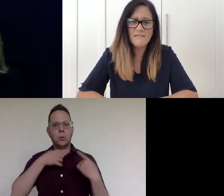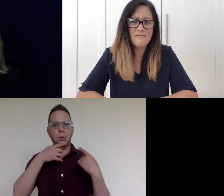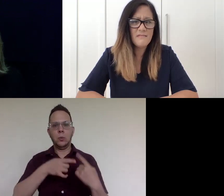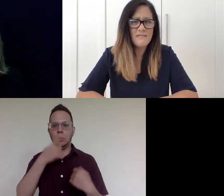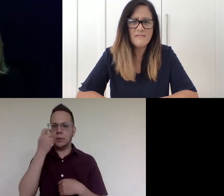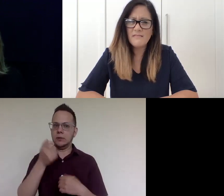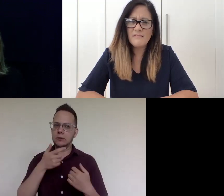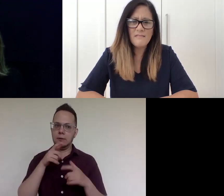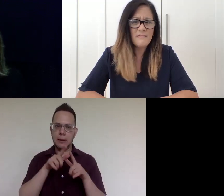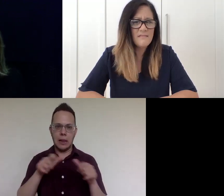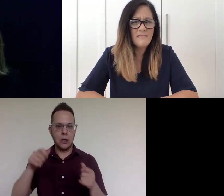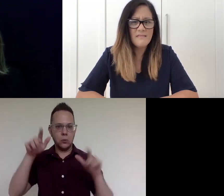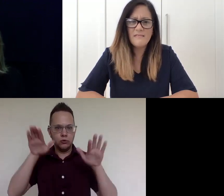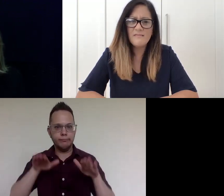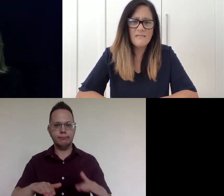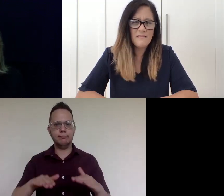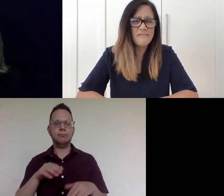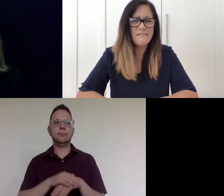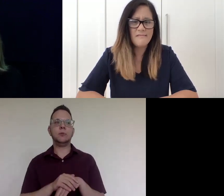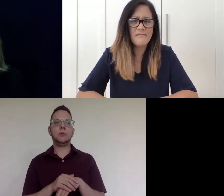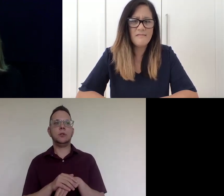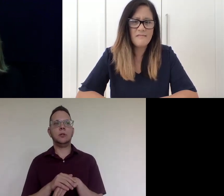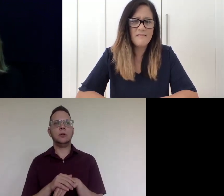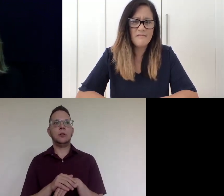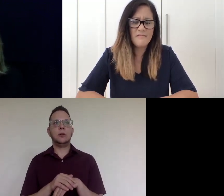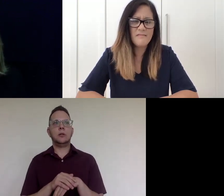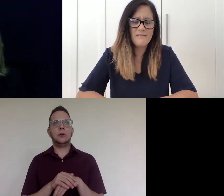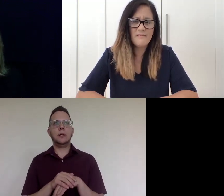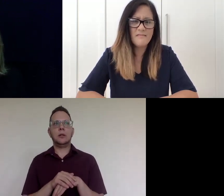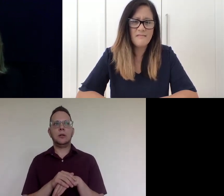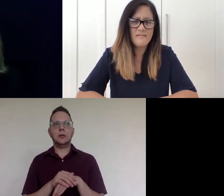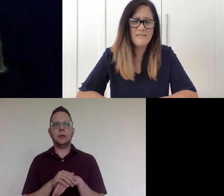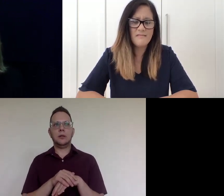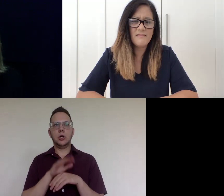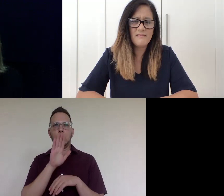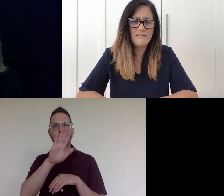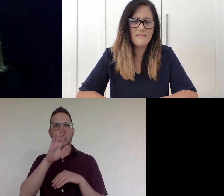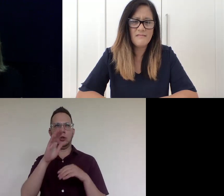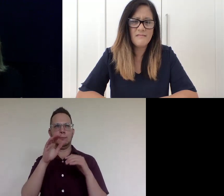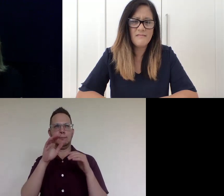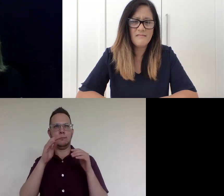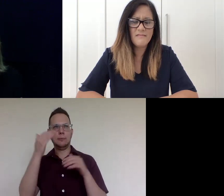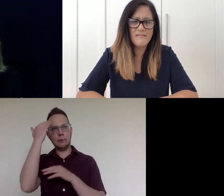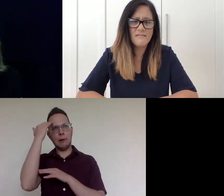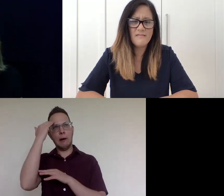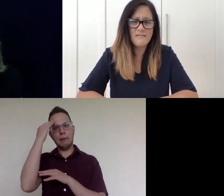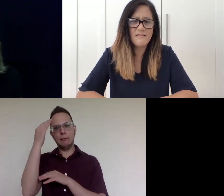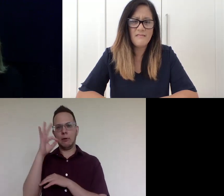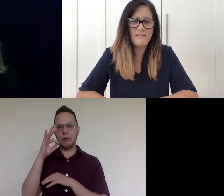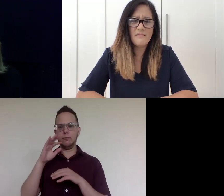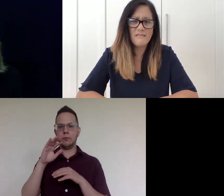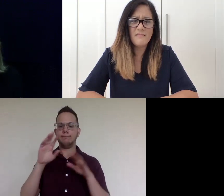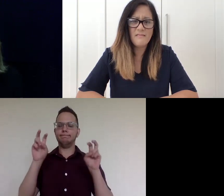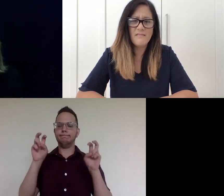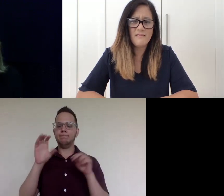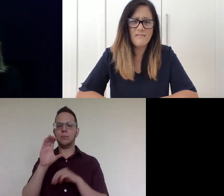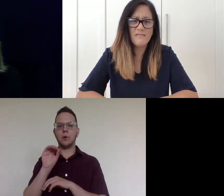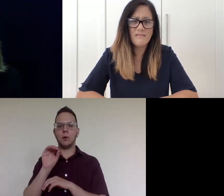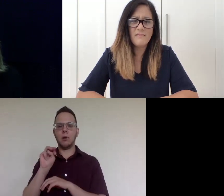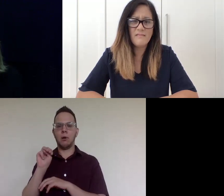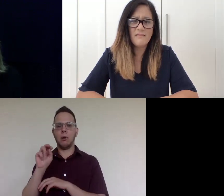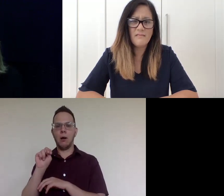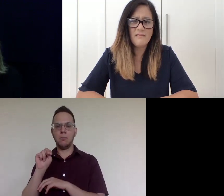going on. But because of the language level, it was really difficult to communicate. And also her